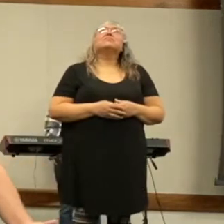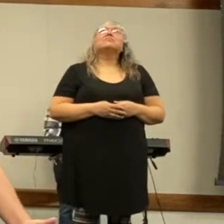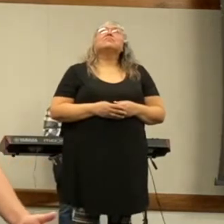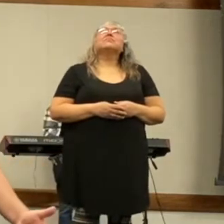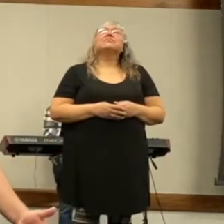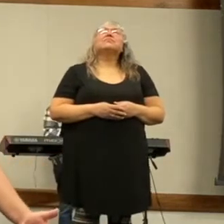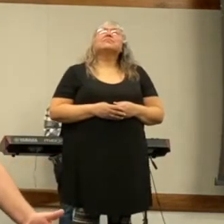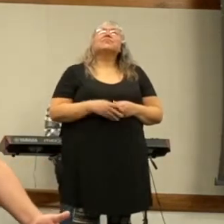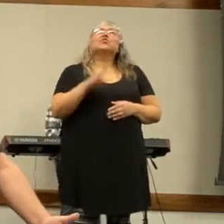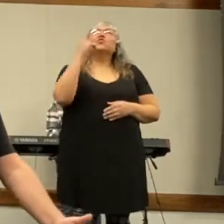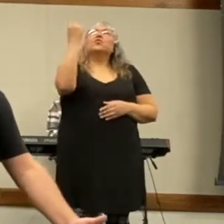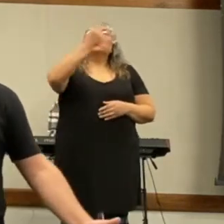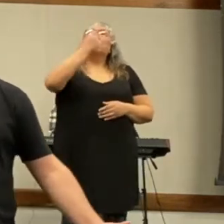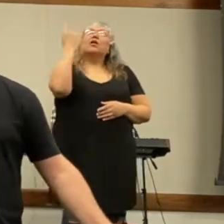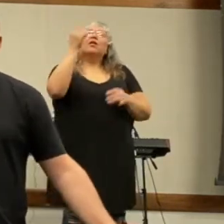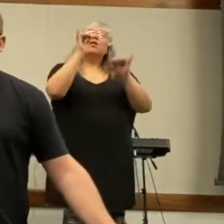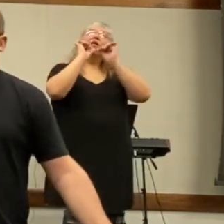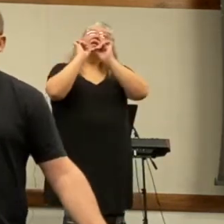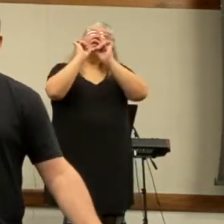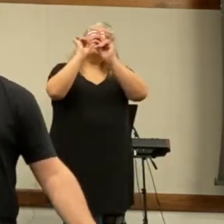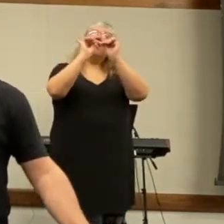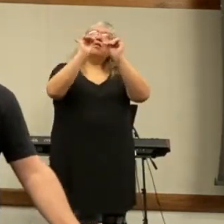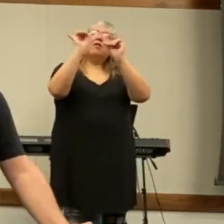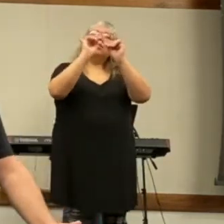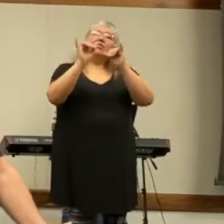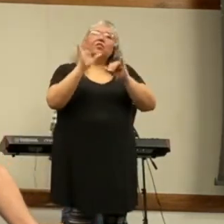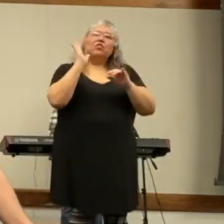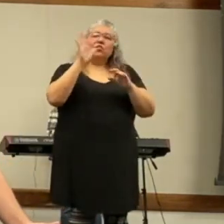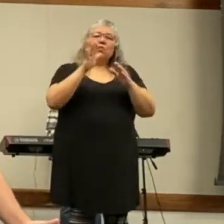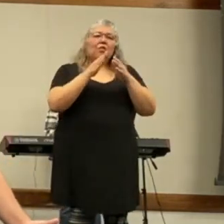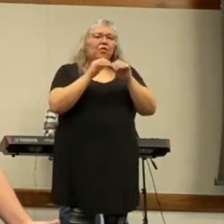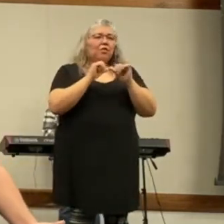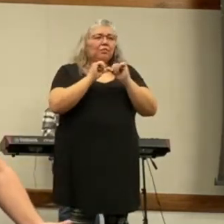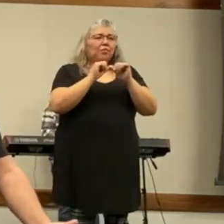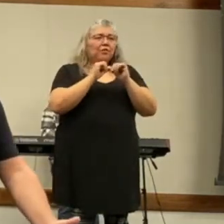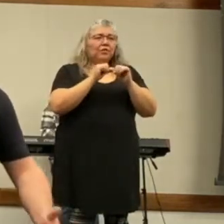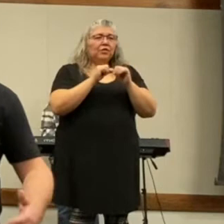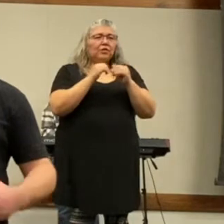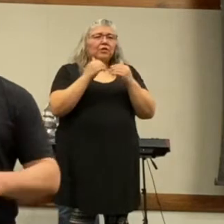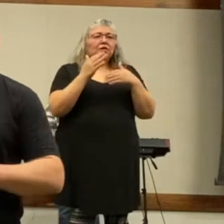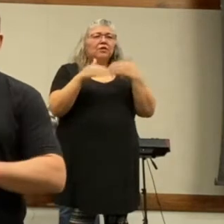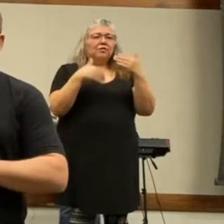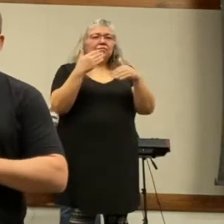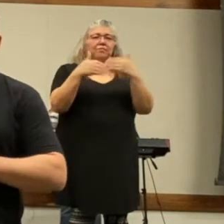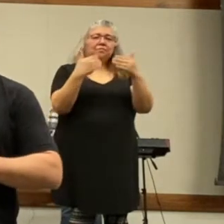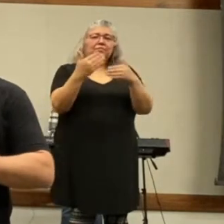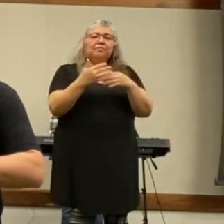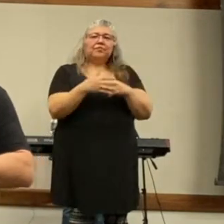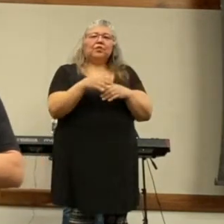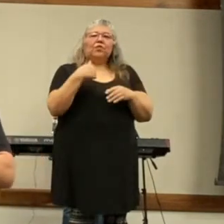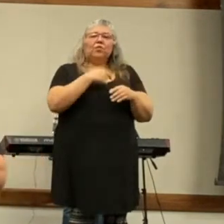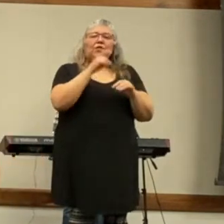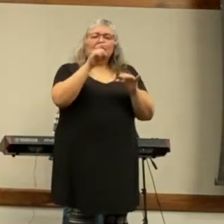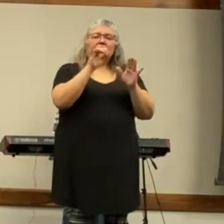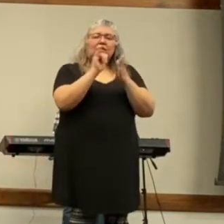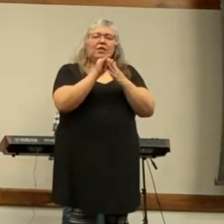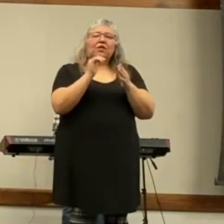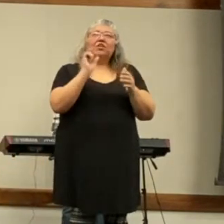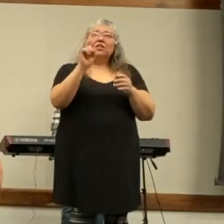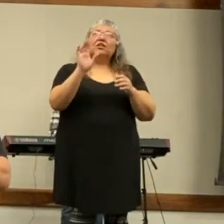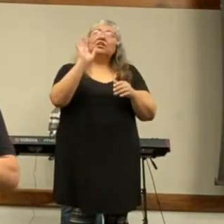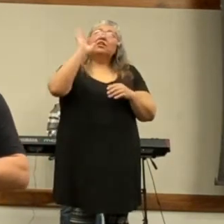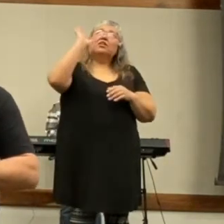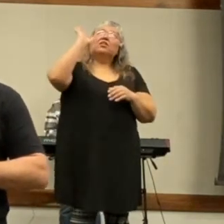You are constant and you are persistent, and we need that in our lives. We need you in our